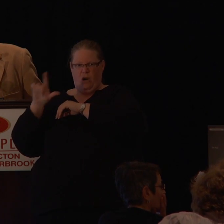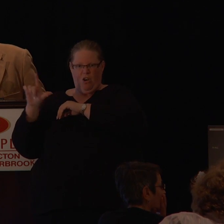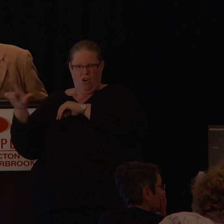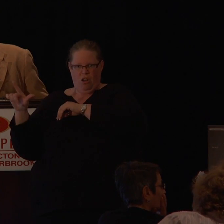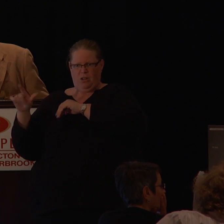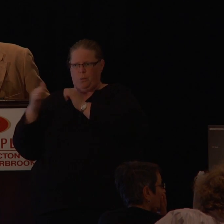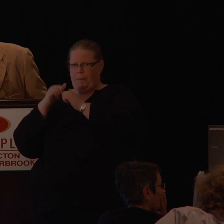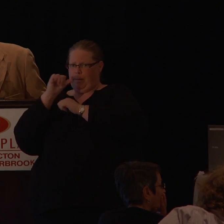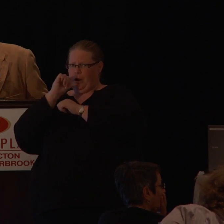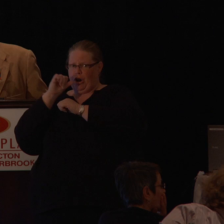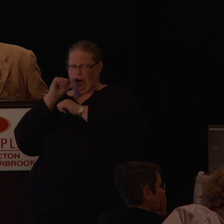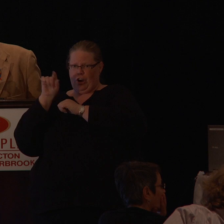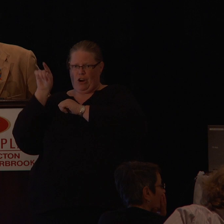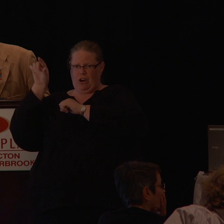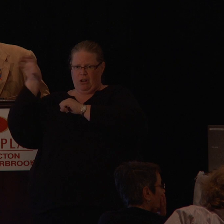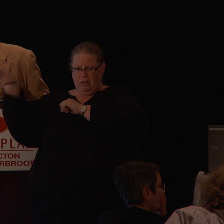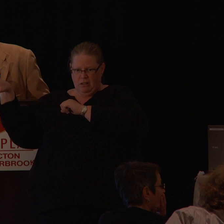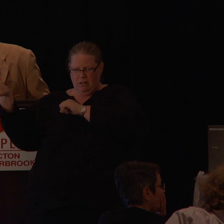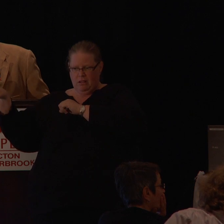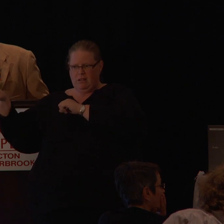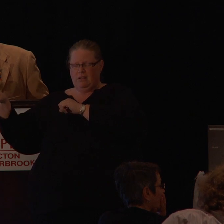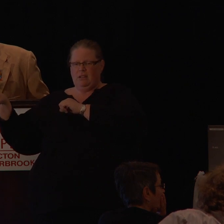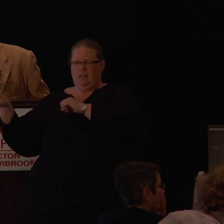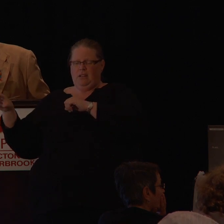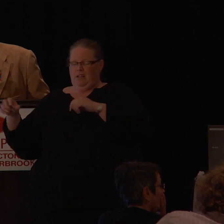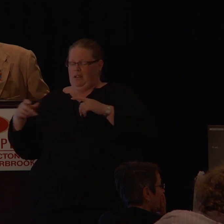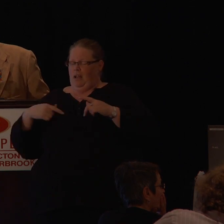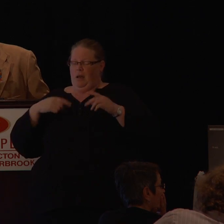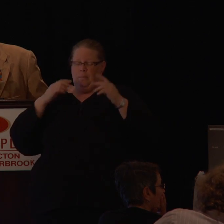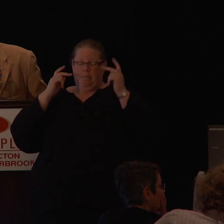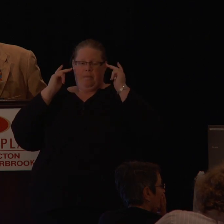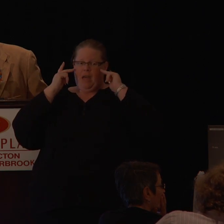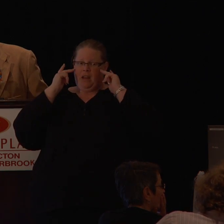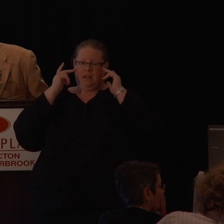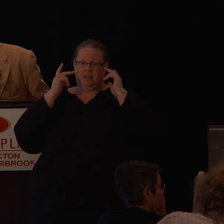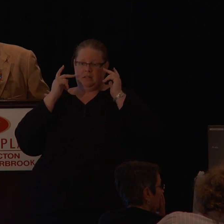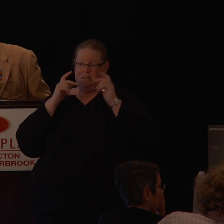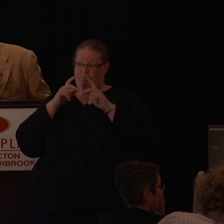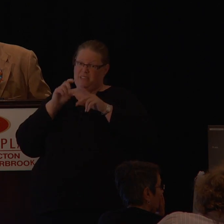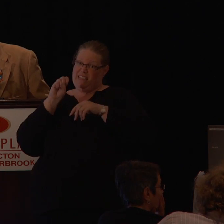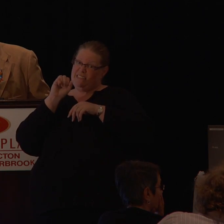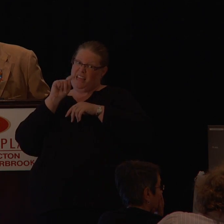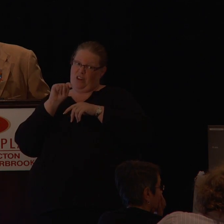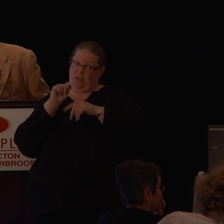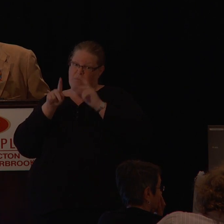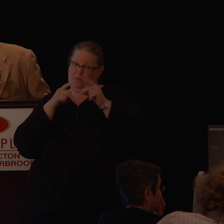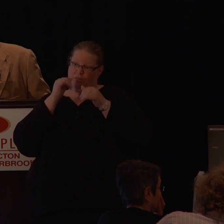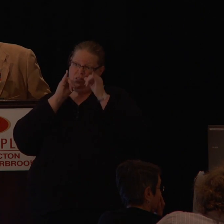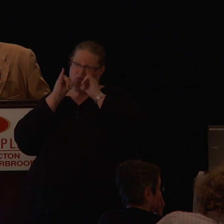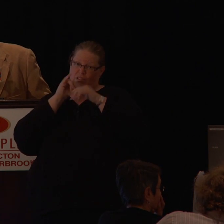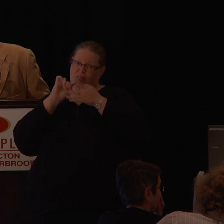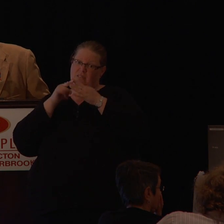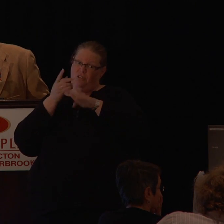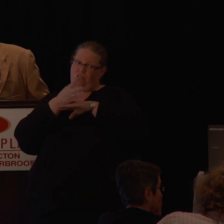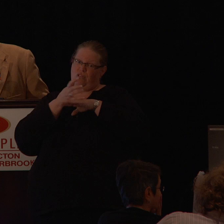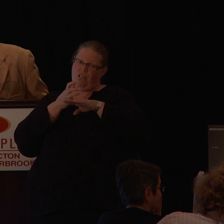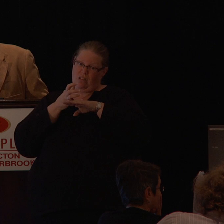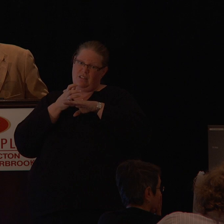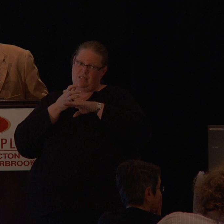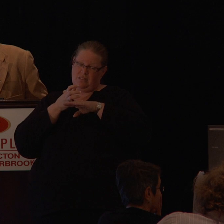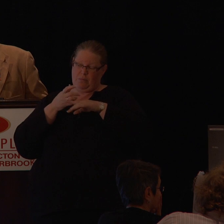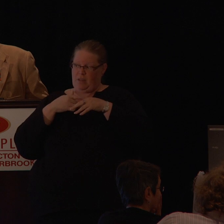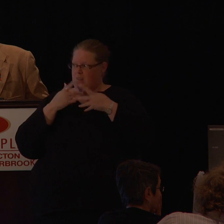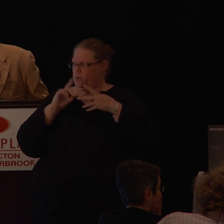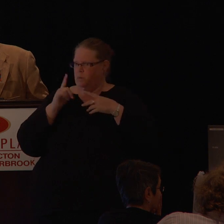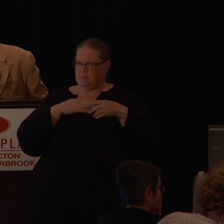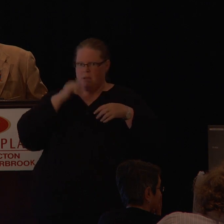a tavern at the end closest to us, where people, I can tell you, people start drinking pretty early on a Saturday at some places. So I didn't